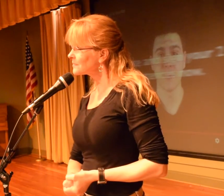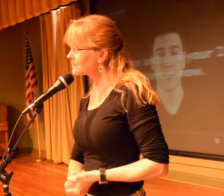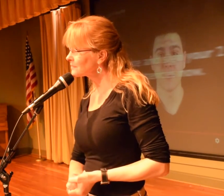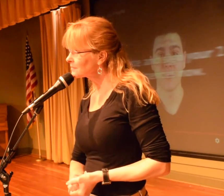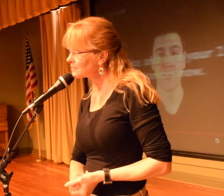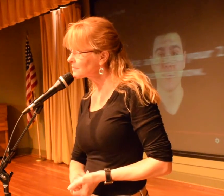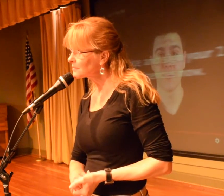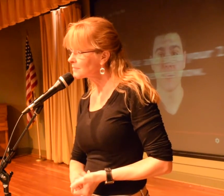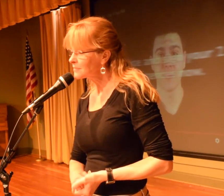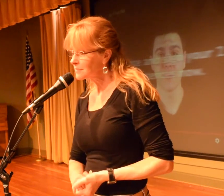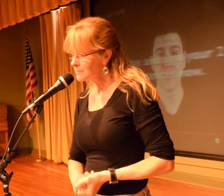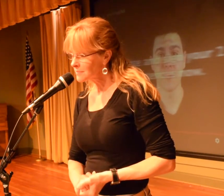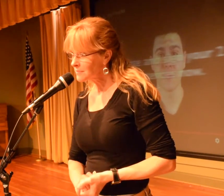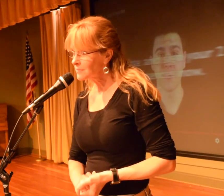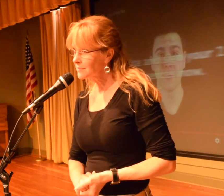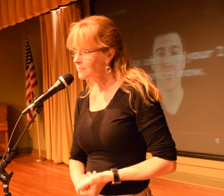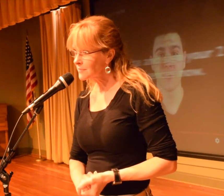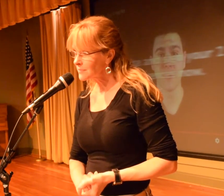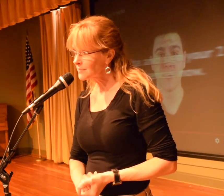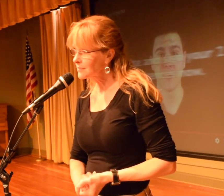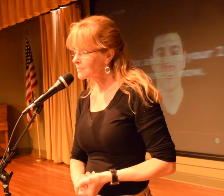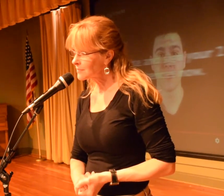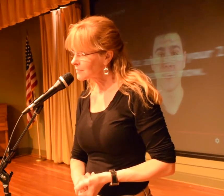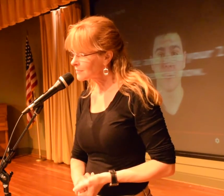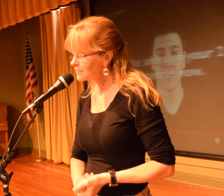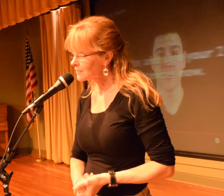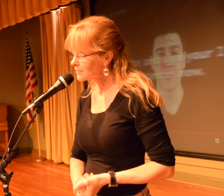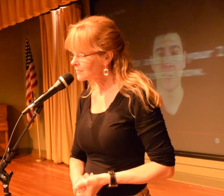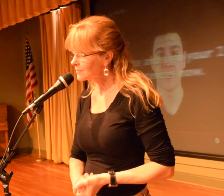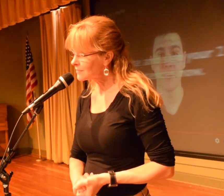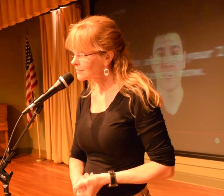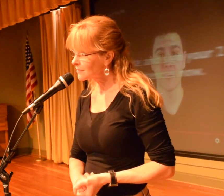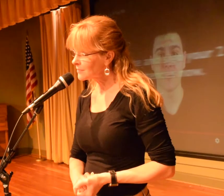you're asking yes or no question, do you ask for you for the you first before you say